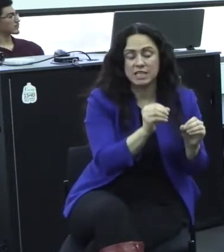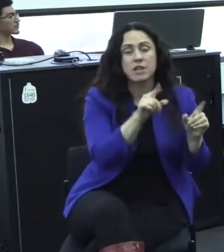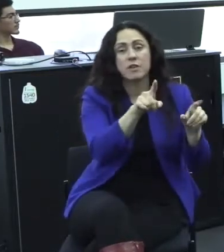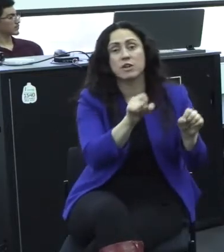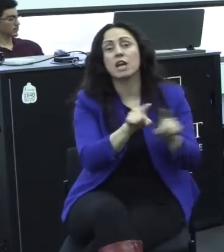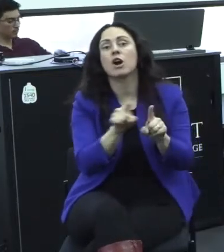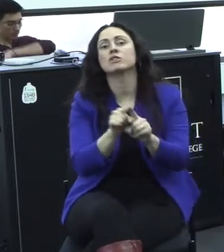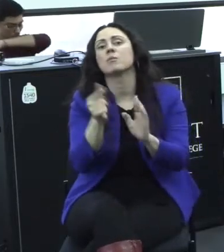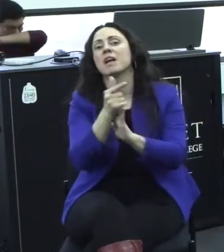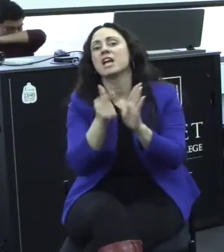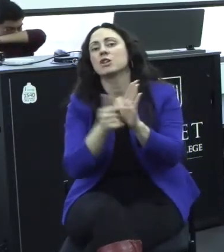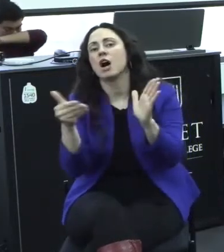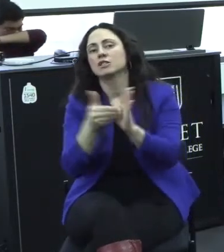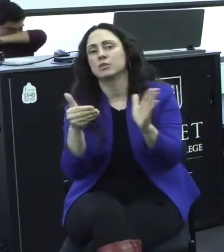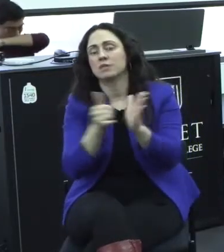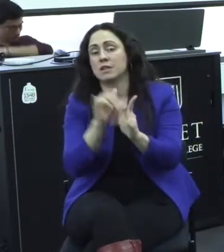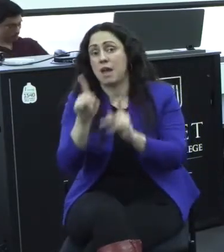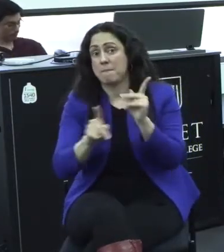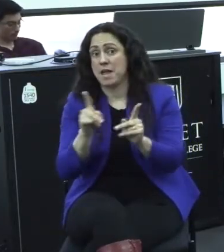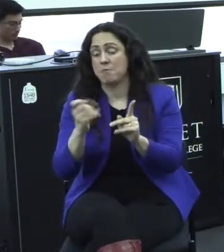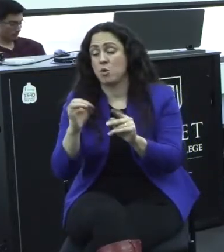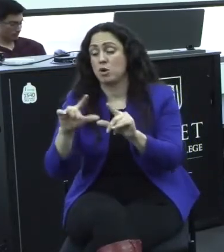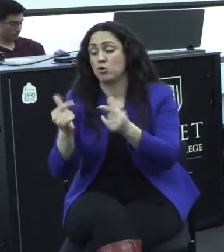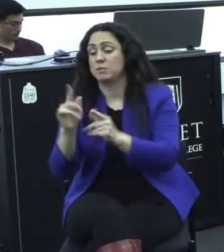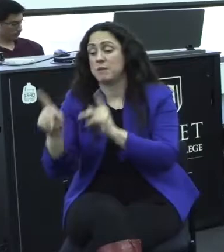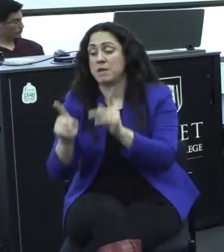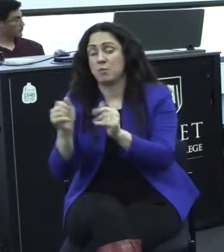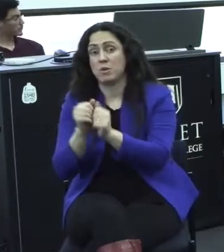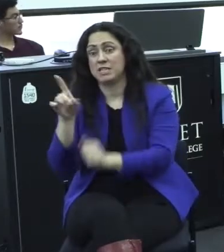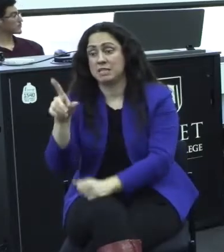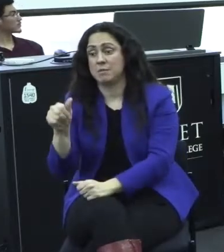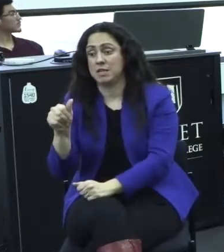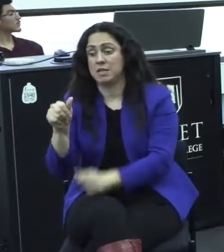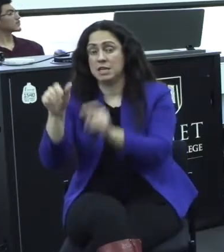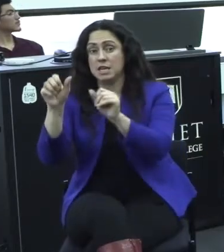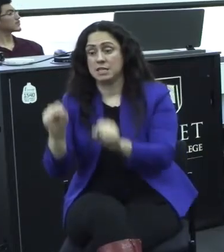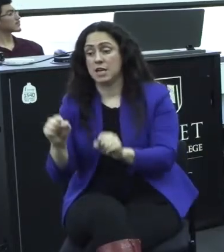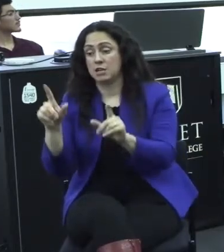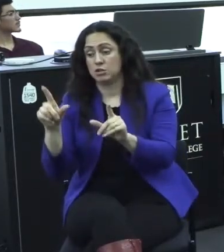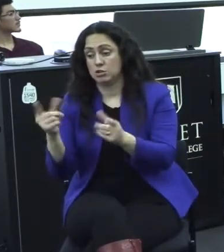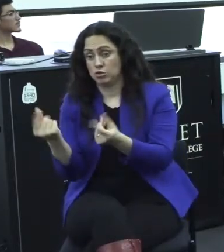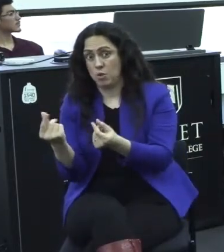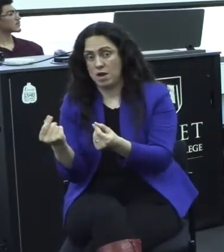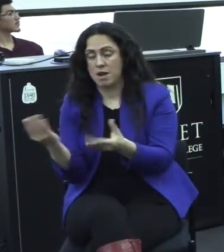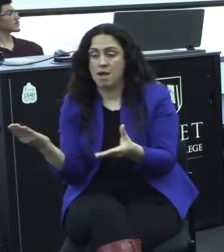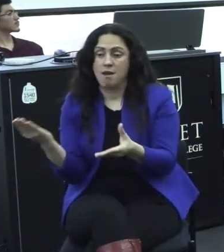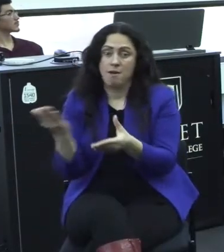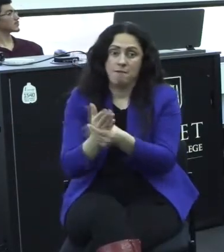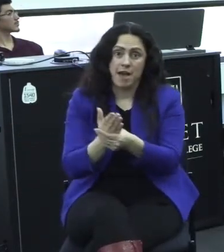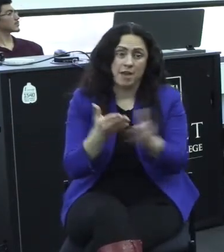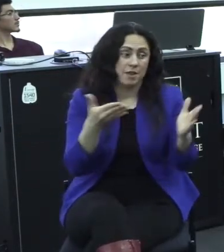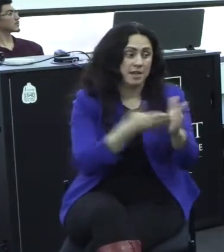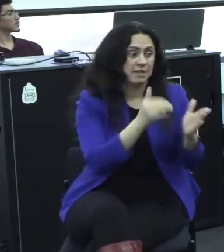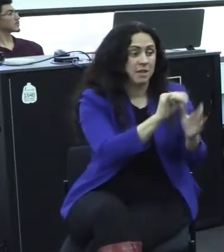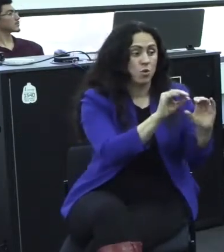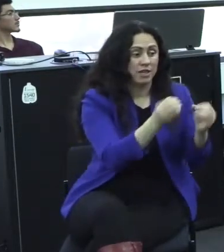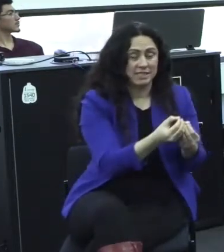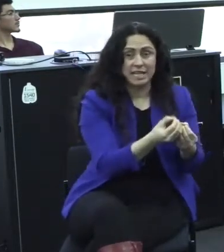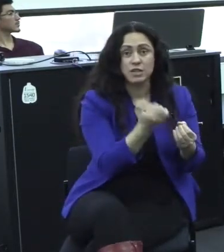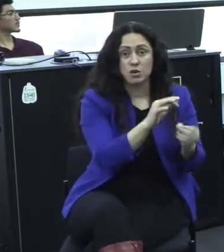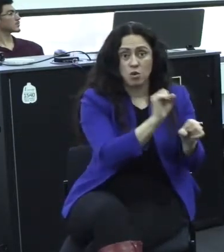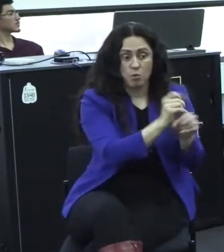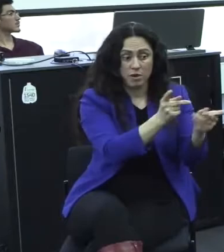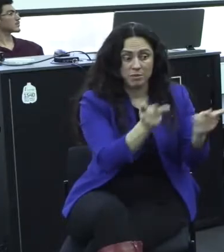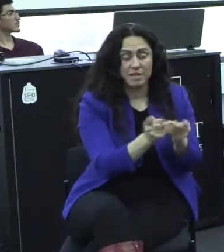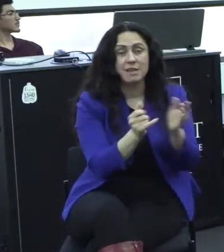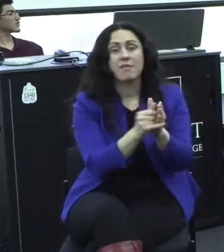be lawsuits that individuals or groups of individuals with disabilities can file against that organization or entity as well. And this